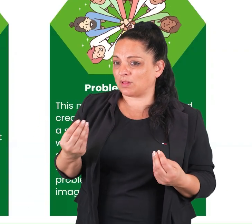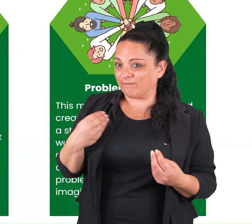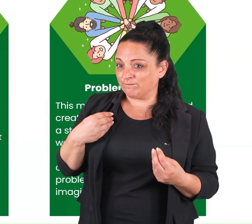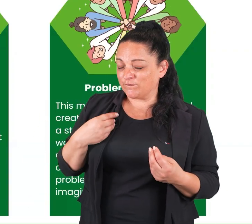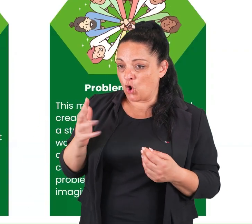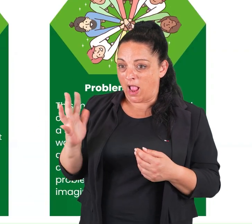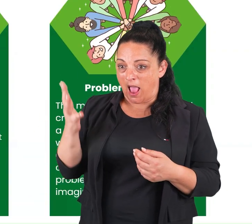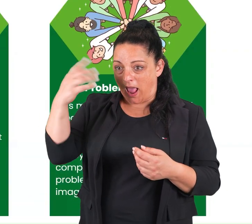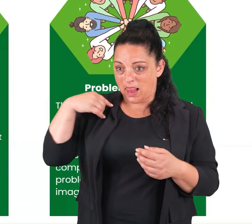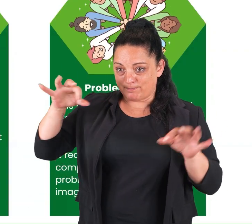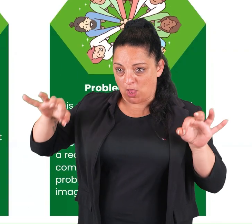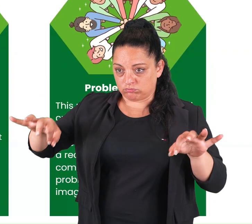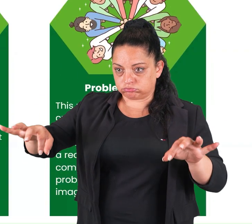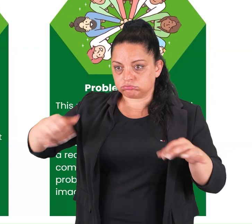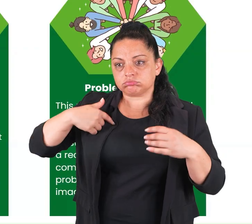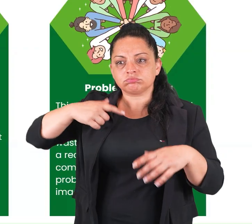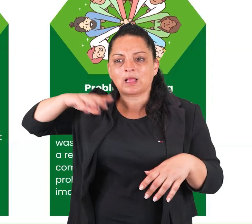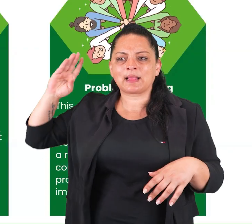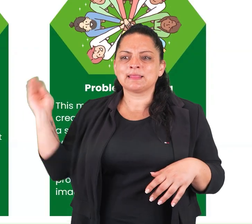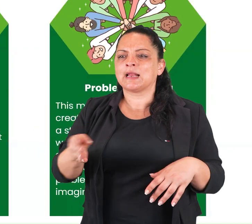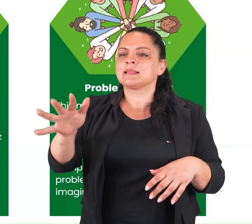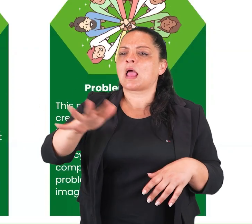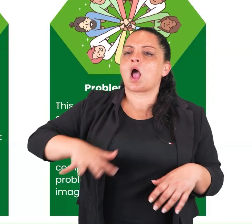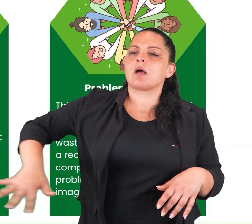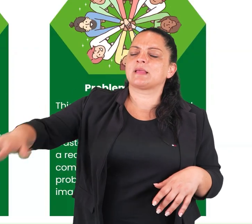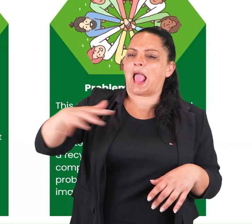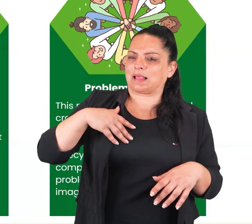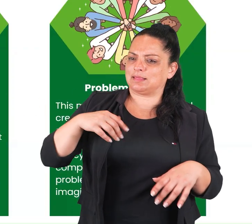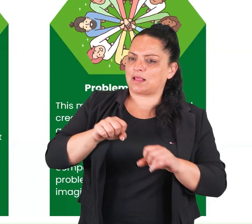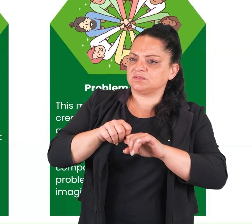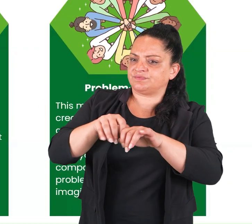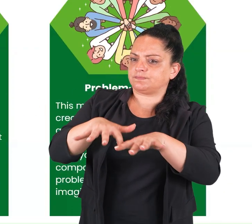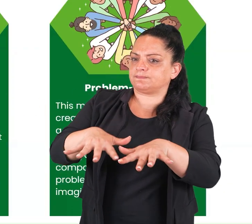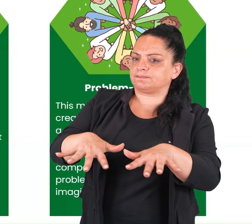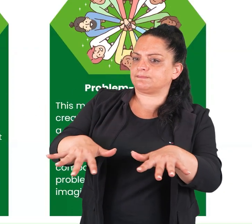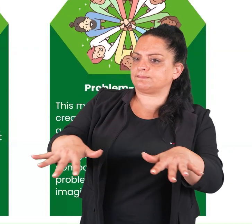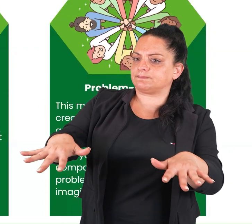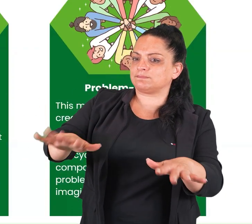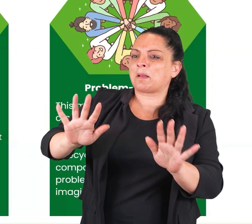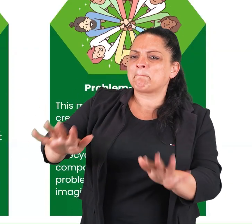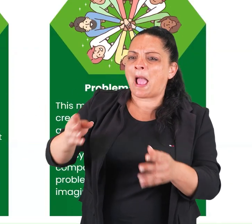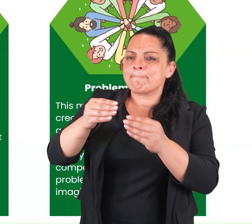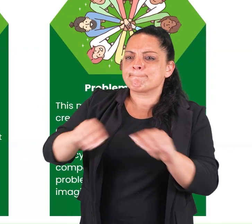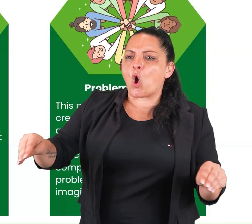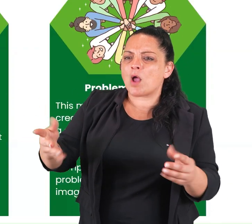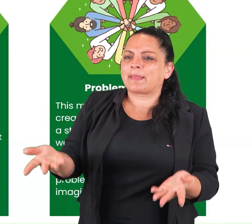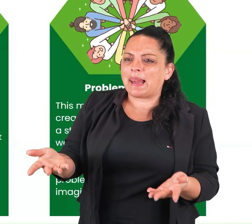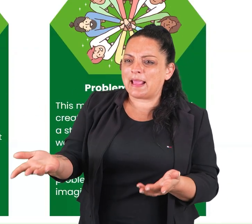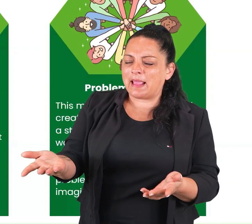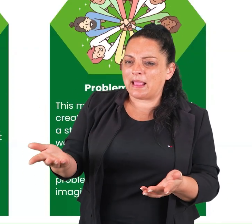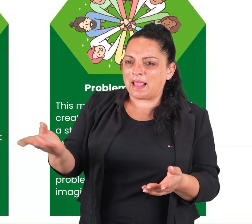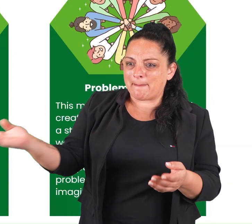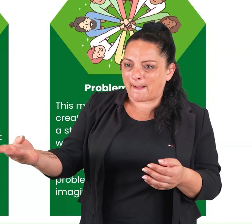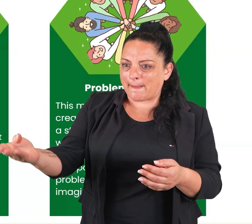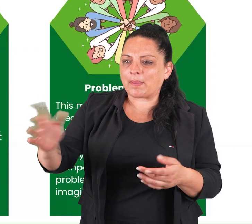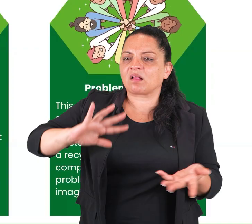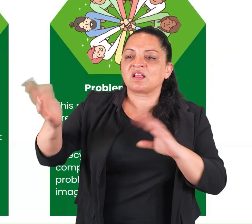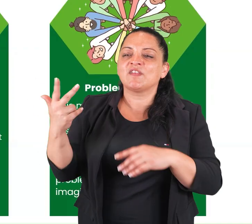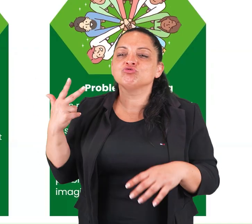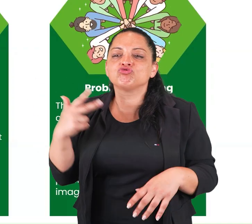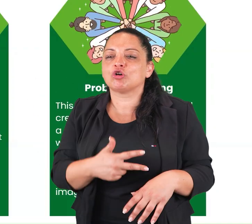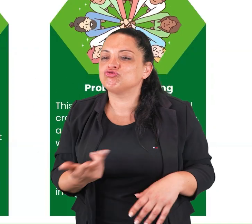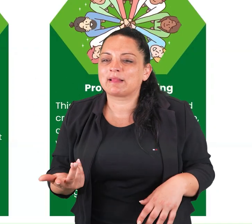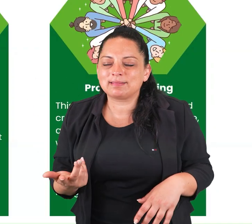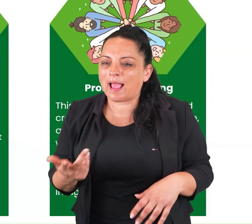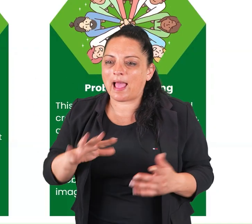economy, because by cutting trees, we are affecting directly the environment. By using furnitures, that will be we are affecting